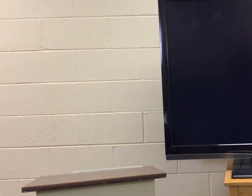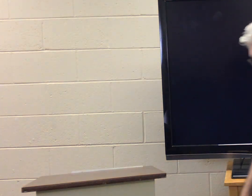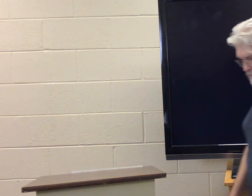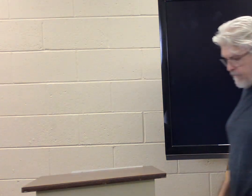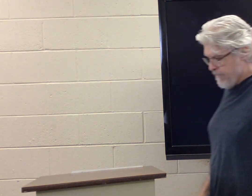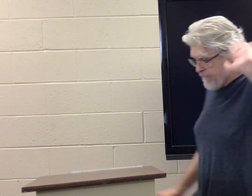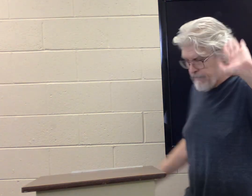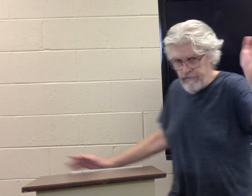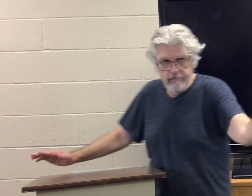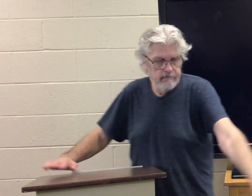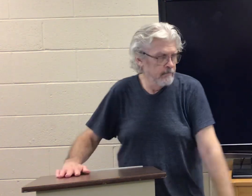Hello?